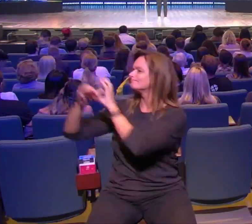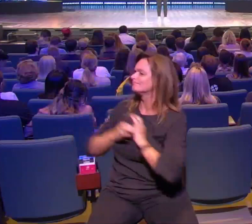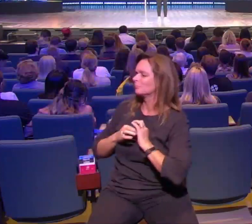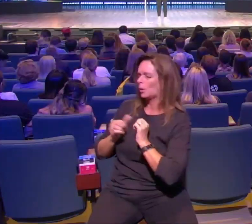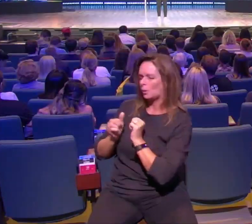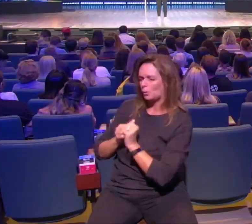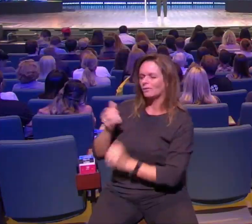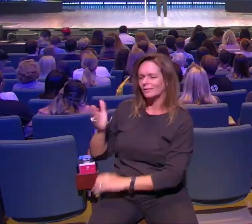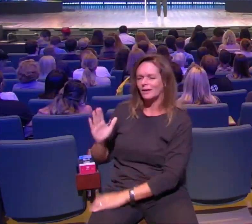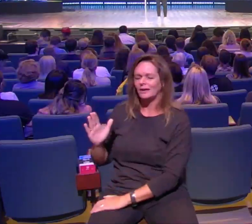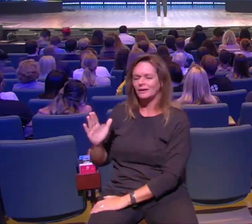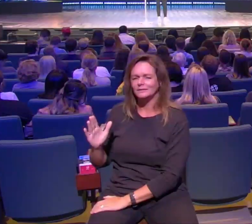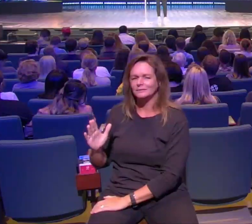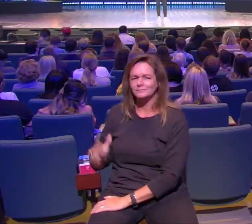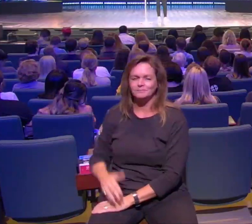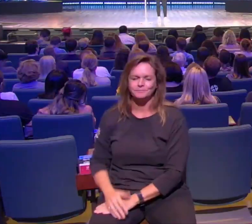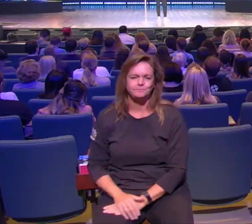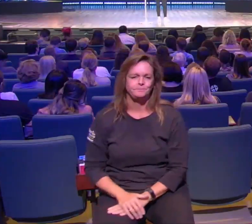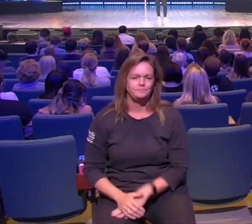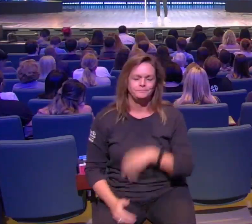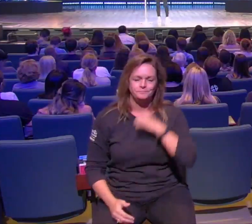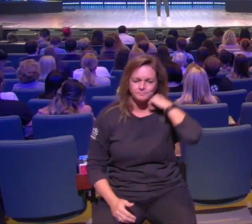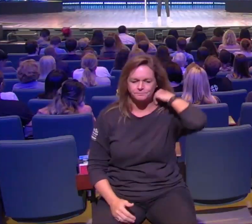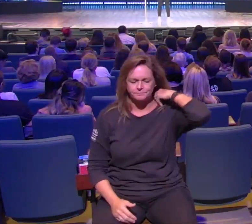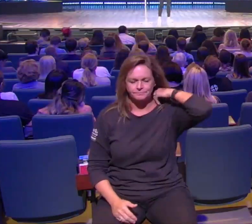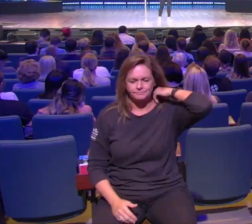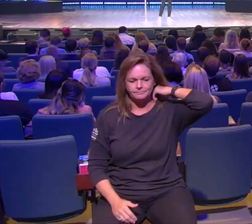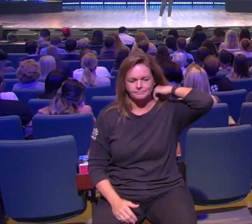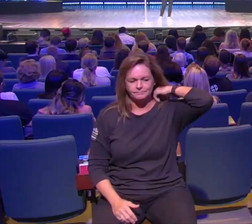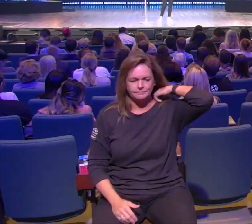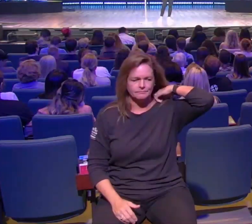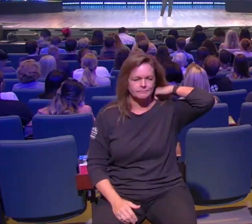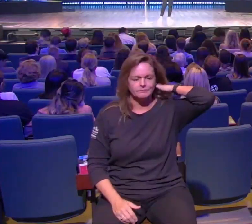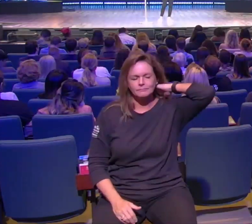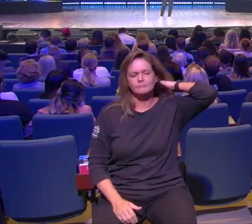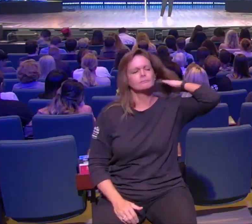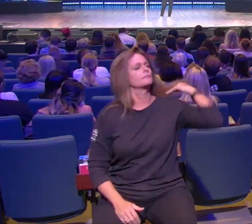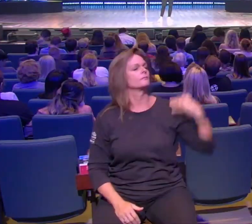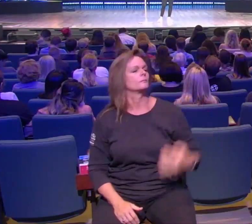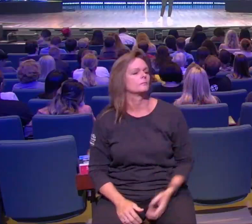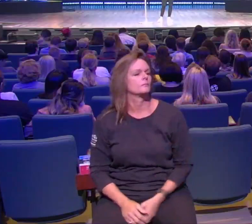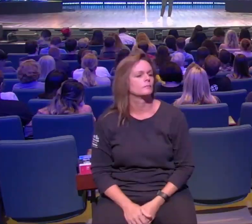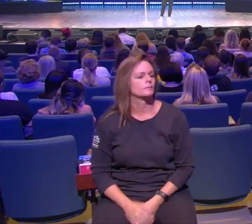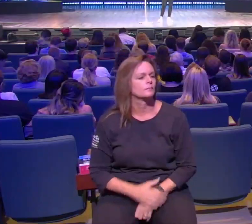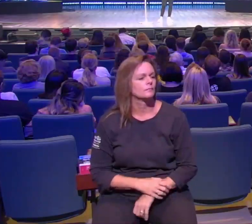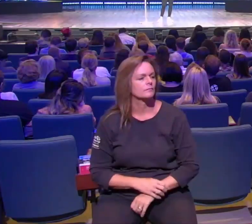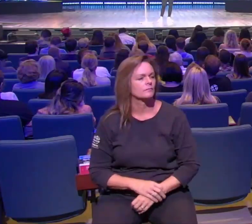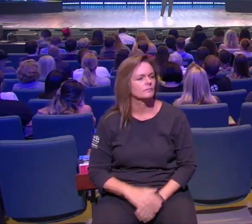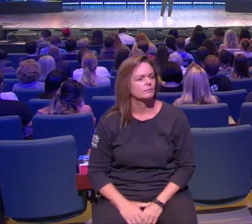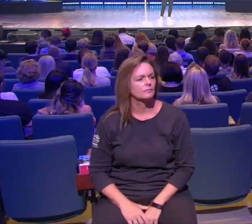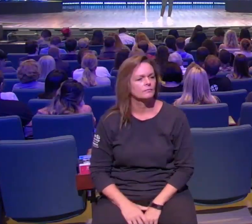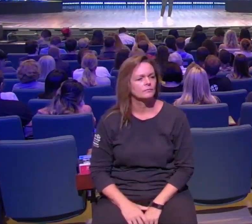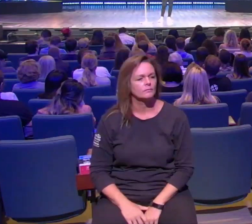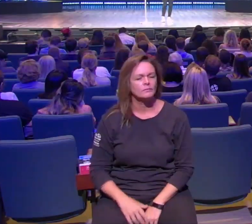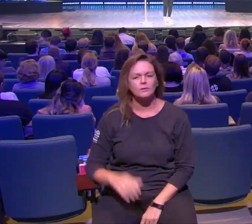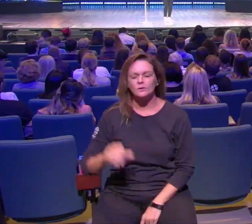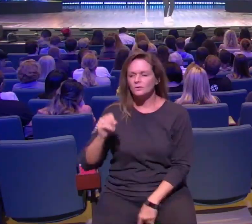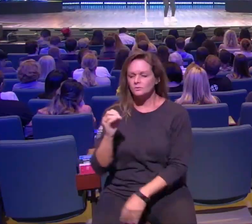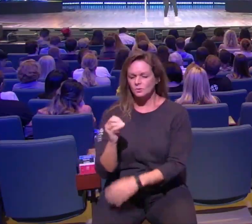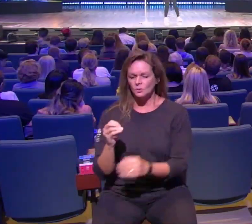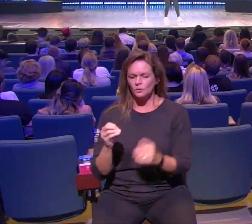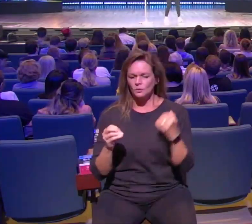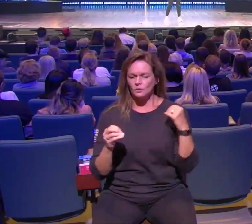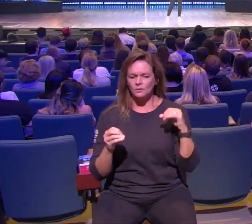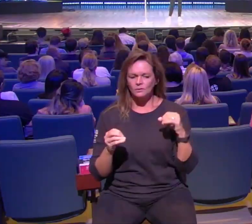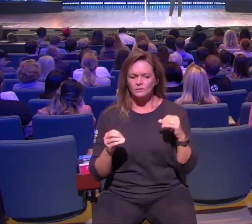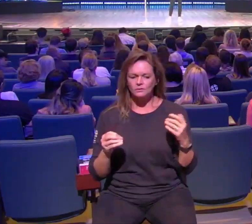their pain could have a purpose, this pain and poverty had to become a part of their past. They had to leave